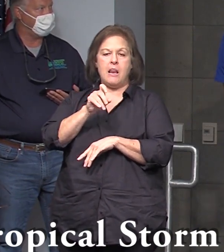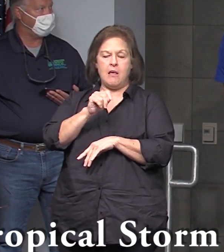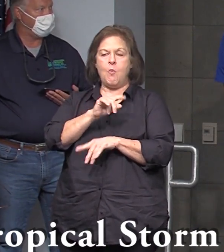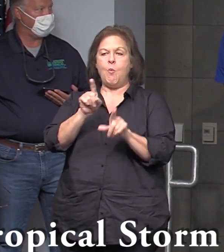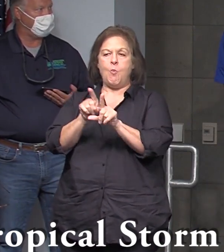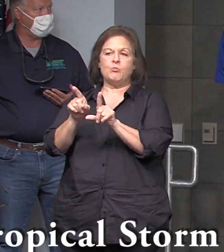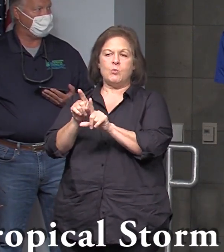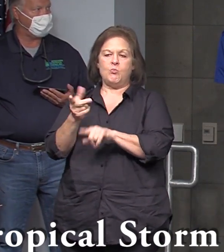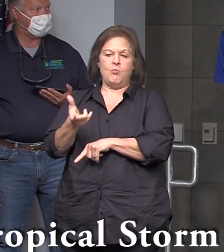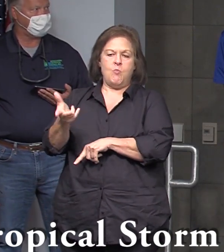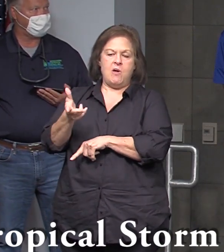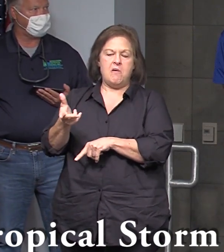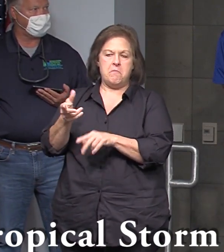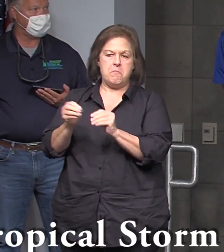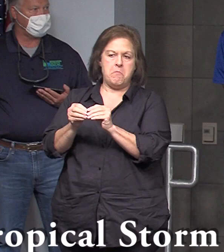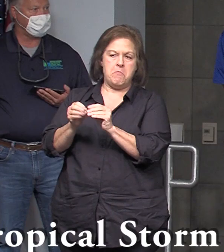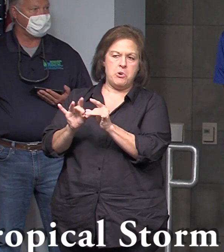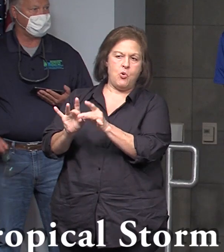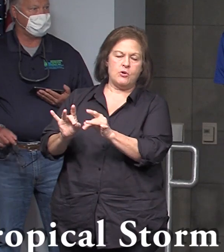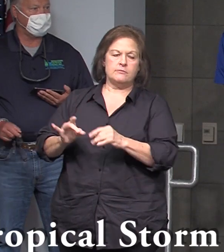council.